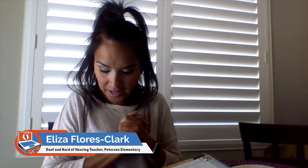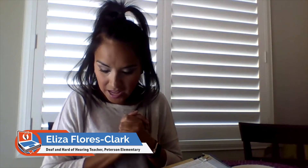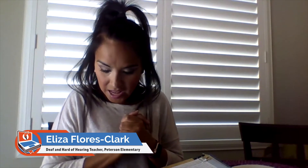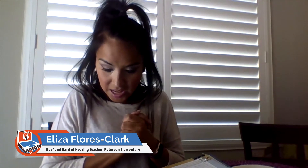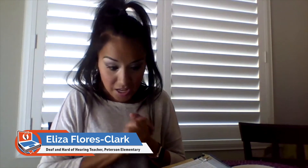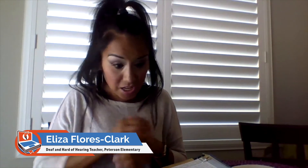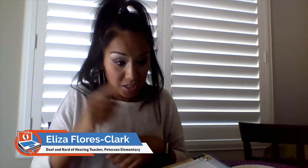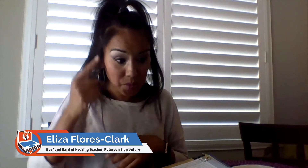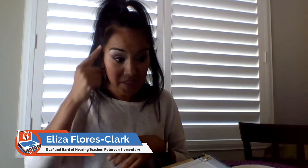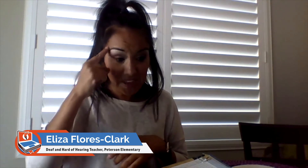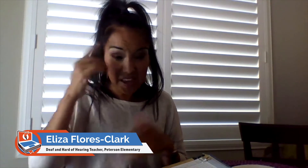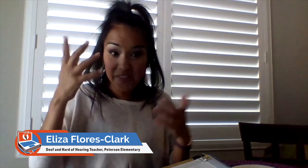So